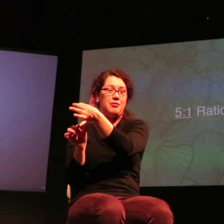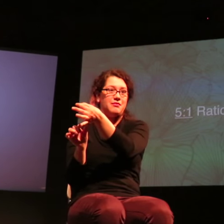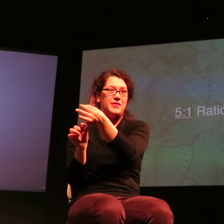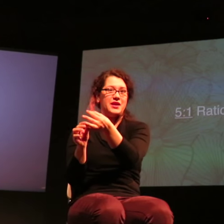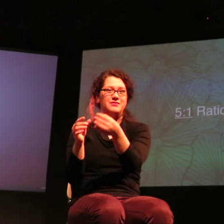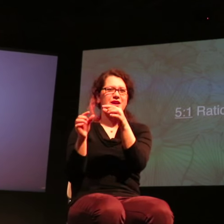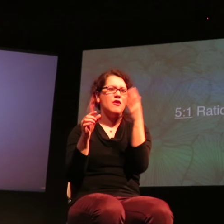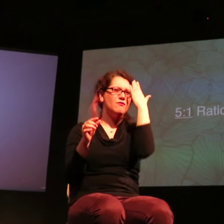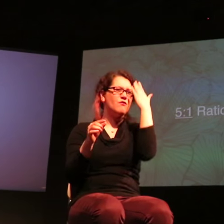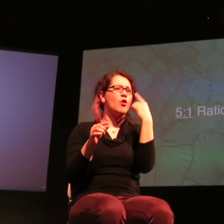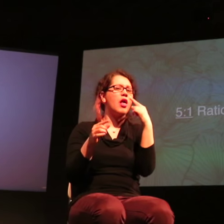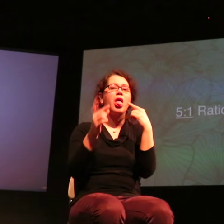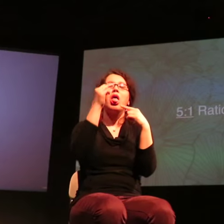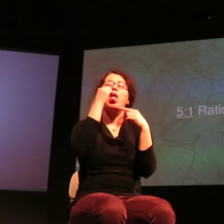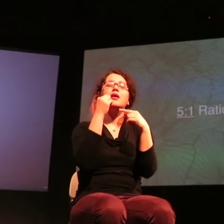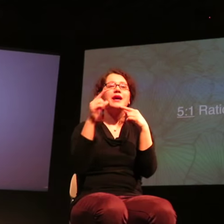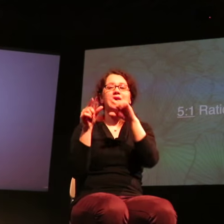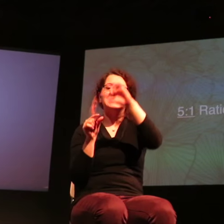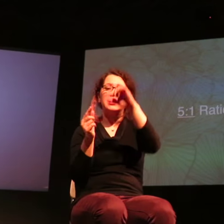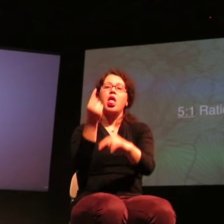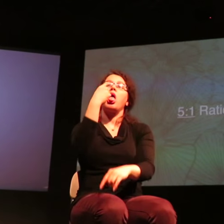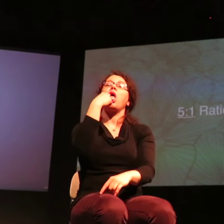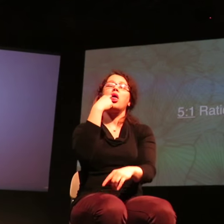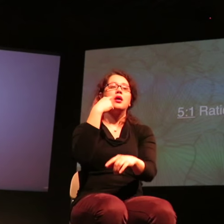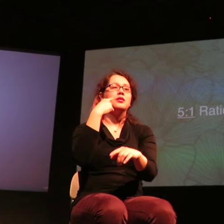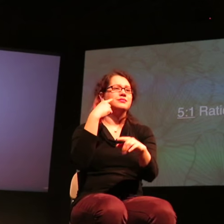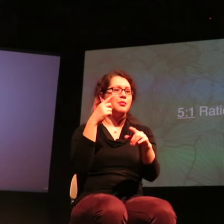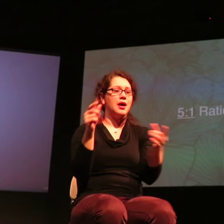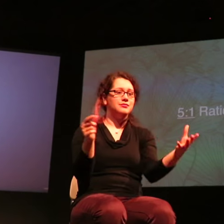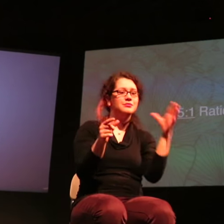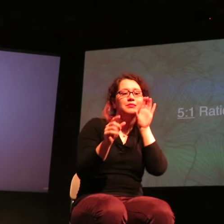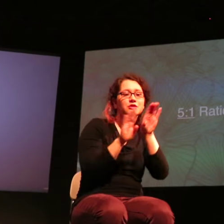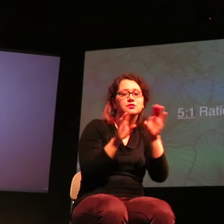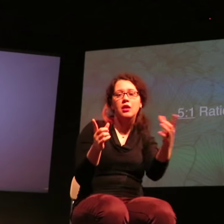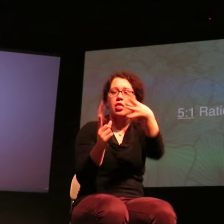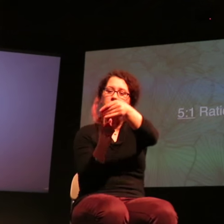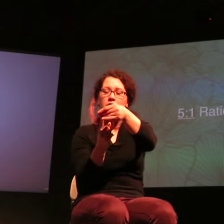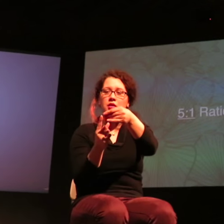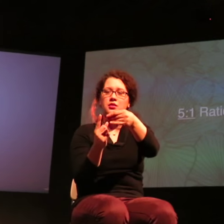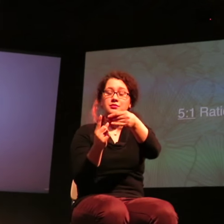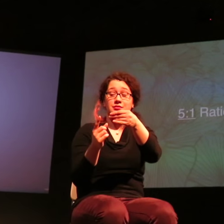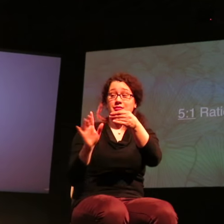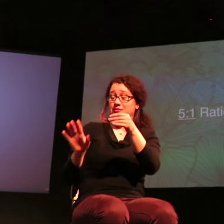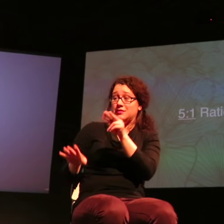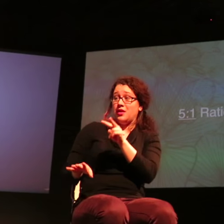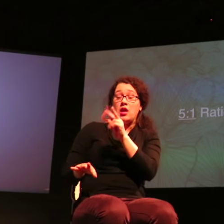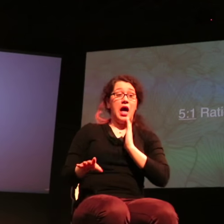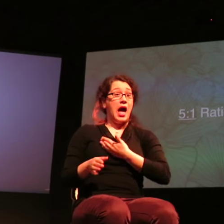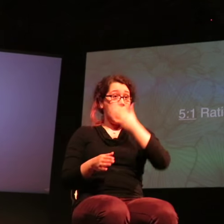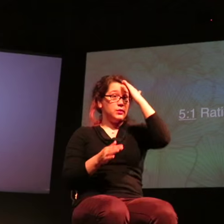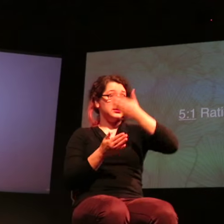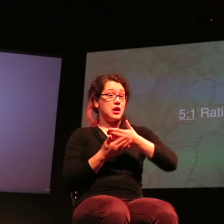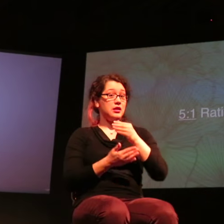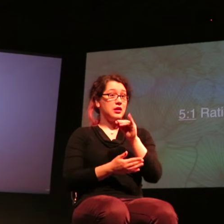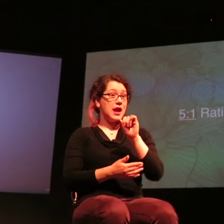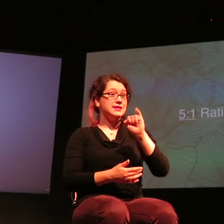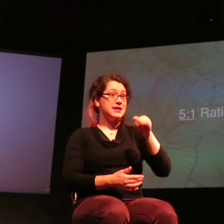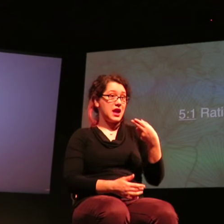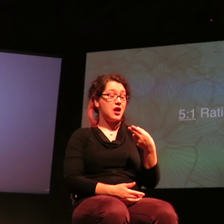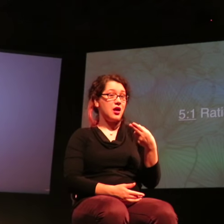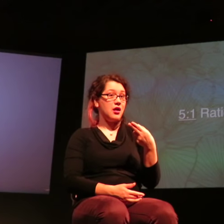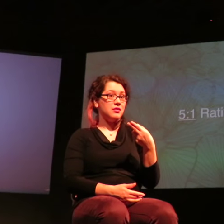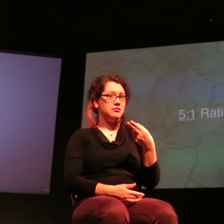stick. It's random. And she said, hey, what would happen if when we did this with Isaiah, our son, when he was 2, so this was